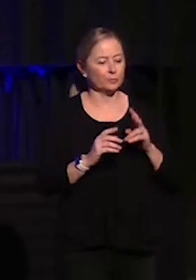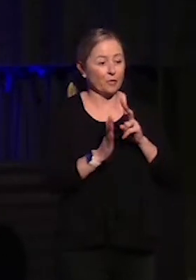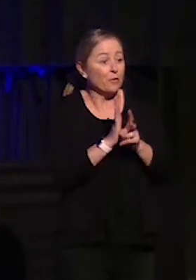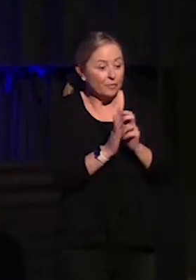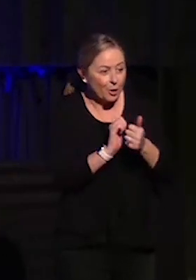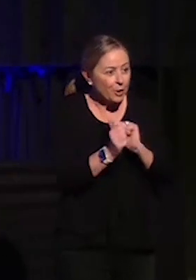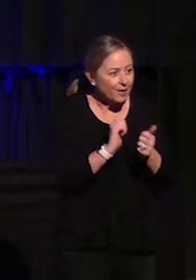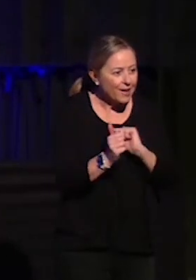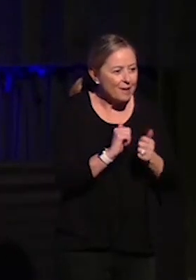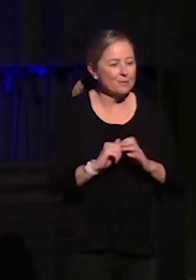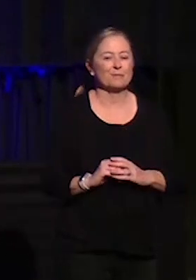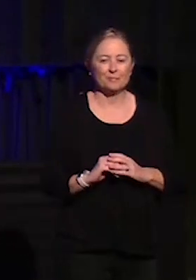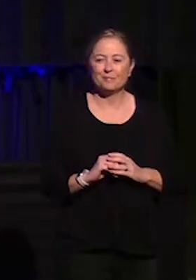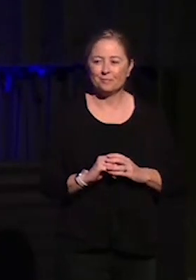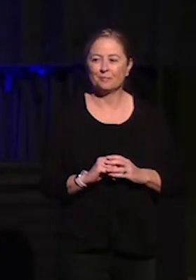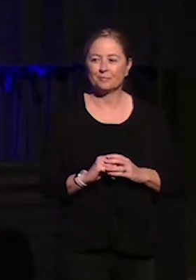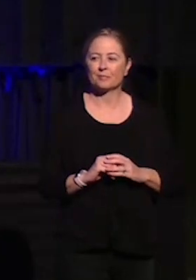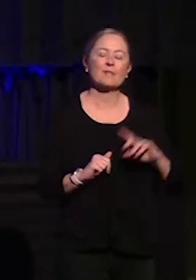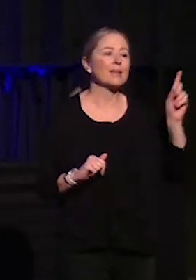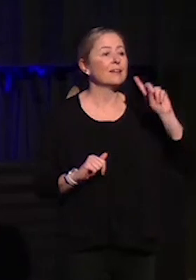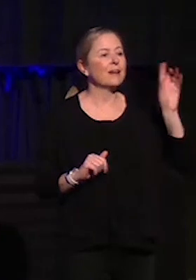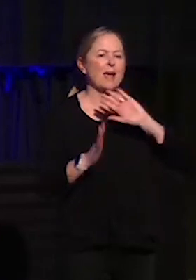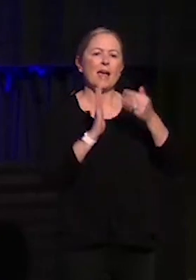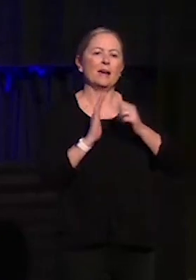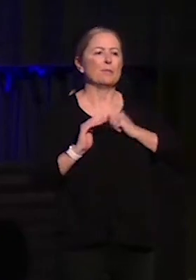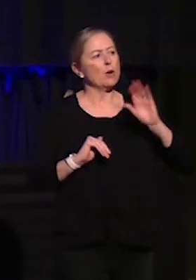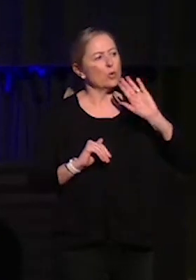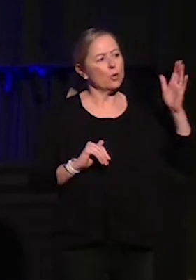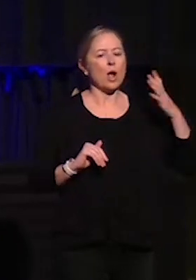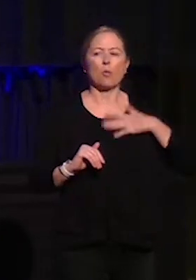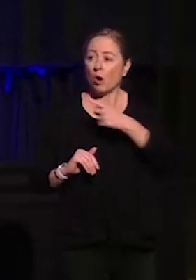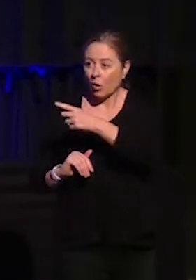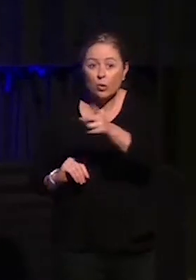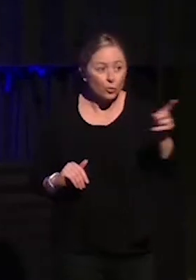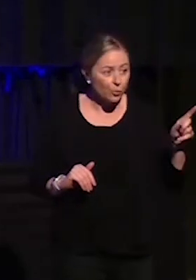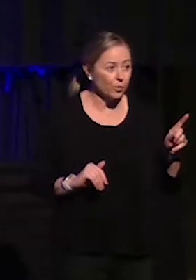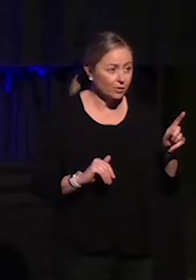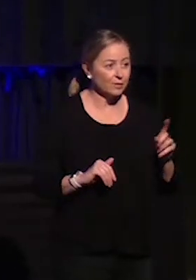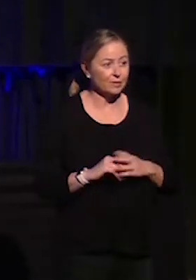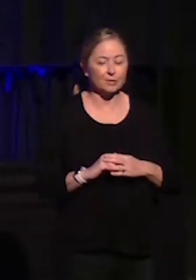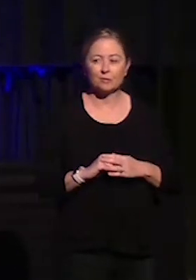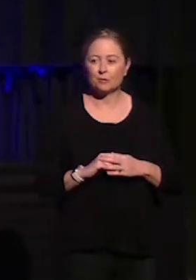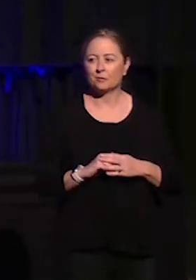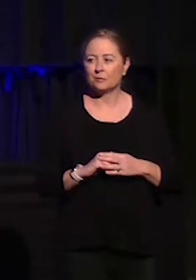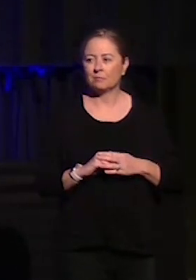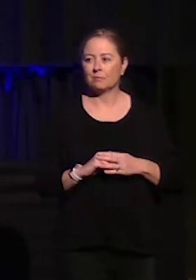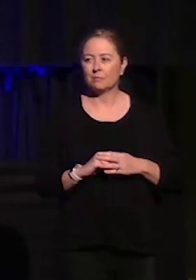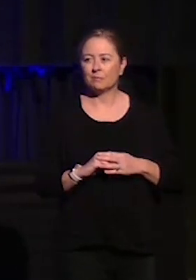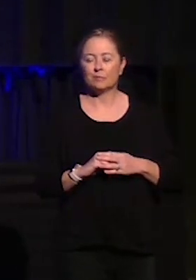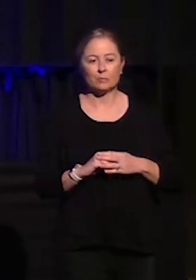games. Today, at the end of this talk, I would like you to see